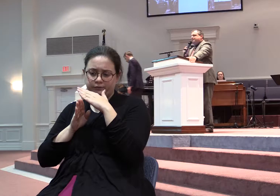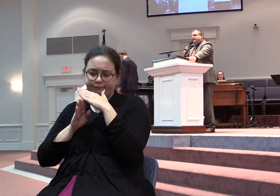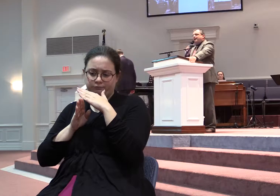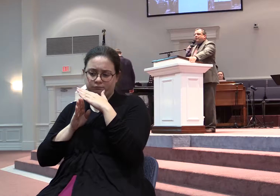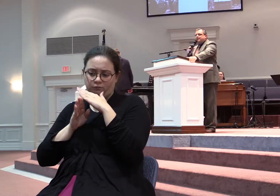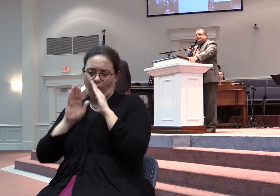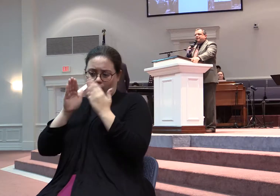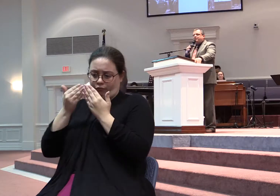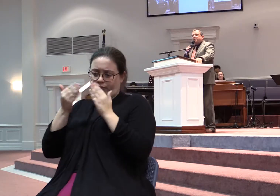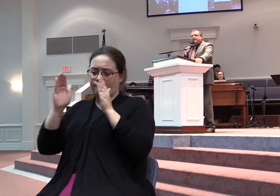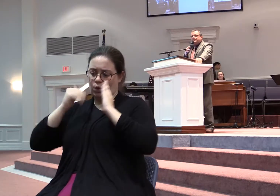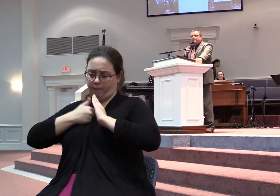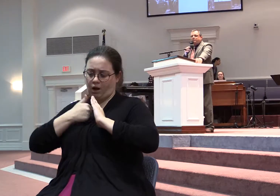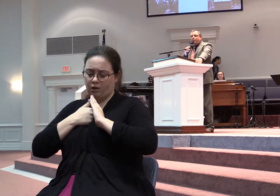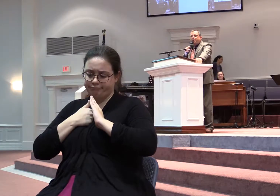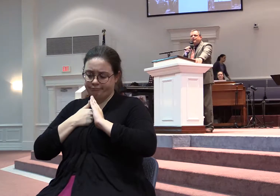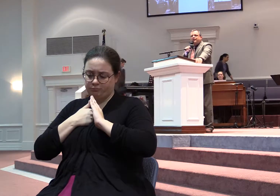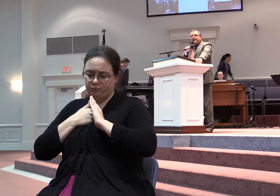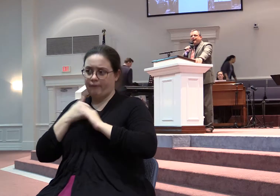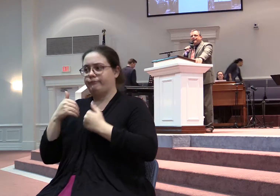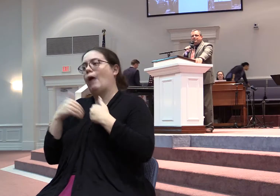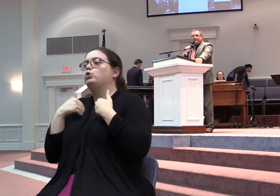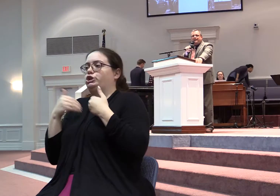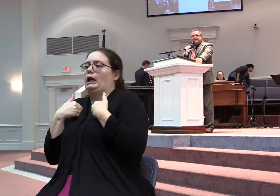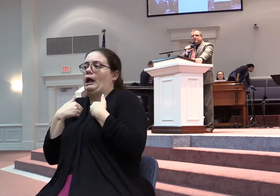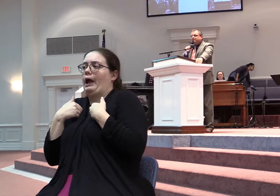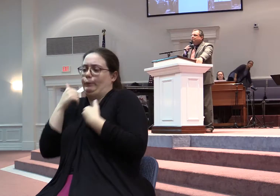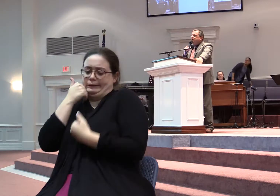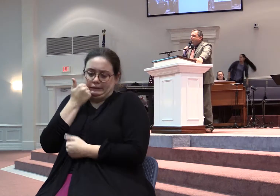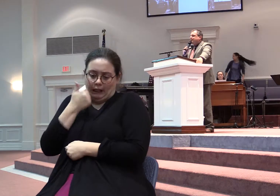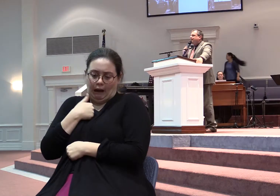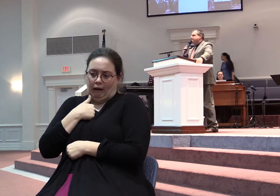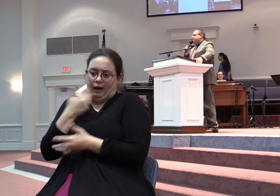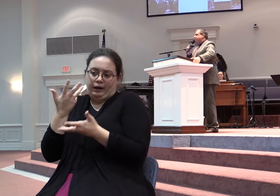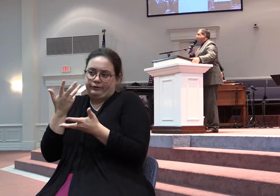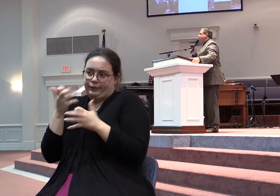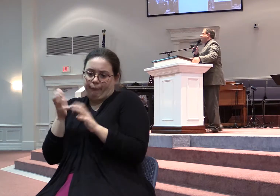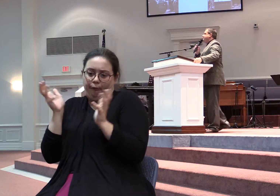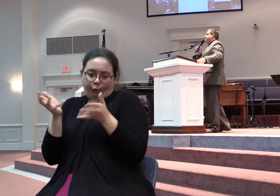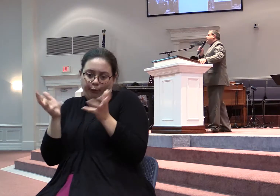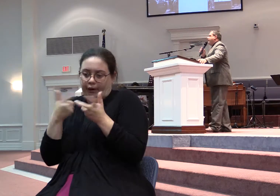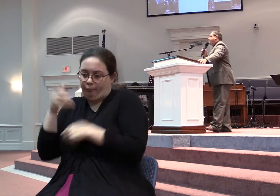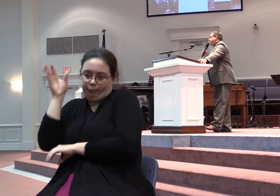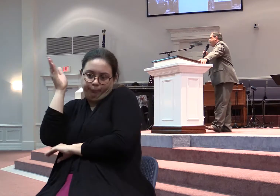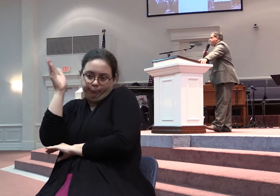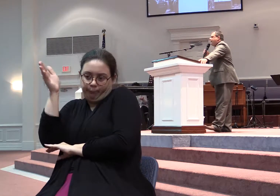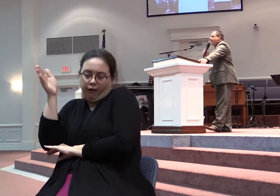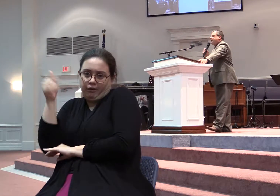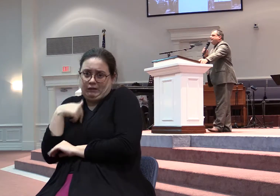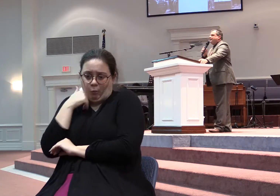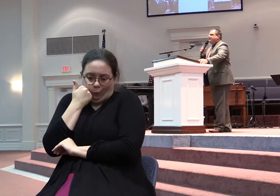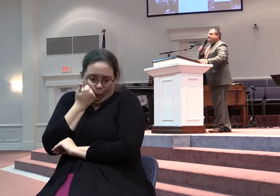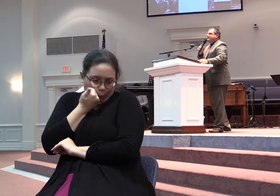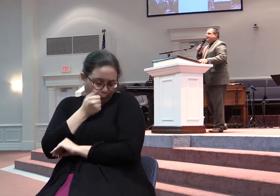introvert that I was as a young man, as a young boy. I didn't really like to talk to people. I didn't like to be in front of crowds. I was very